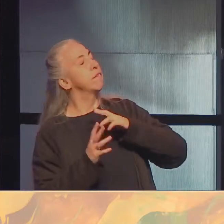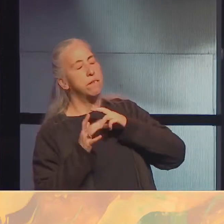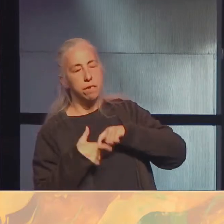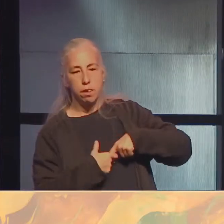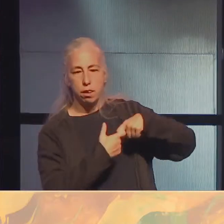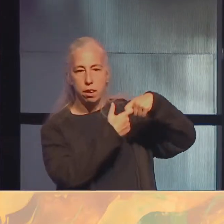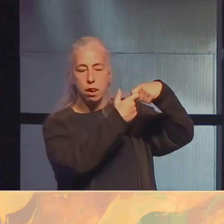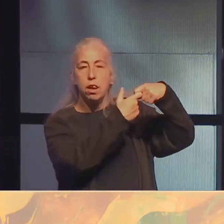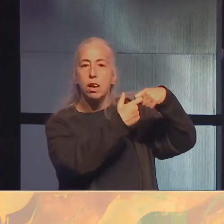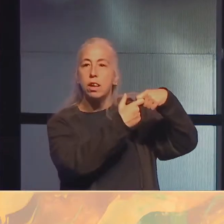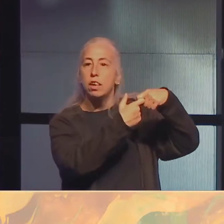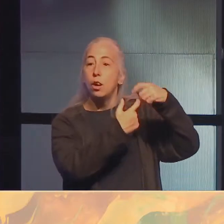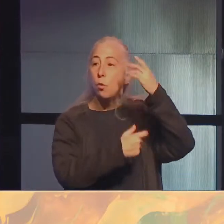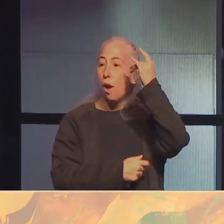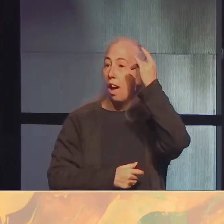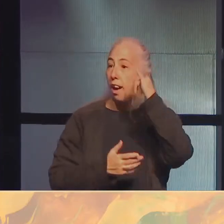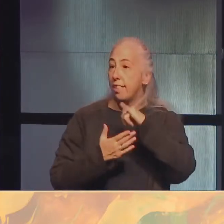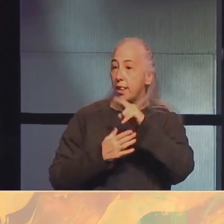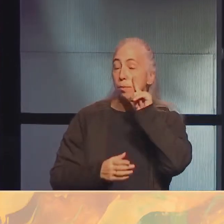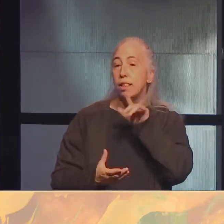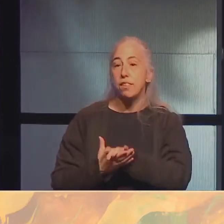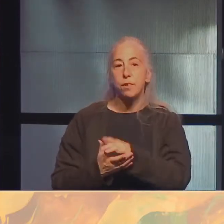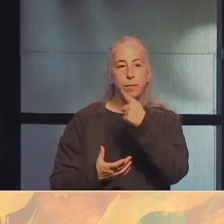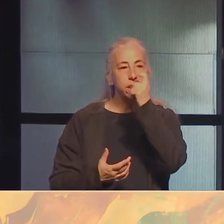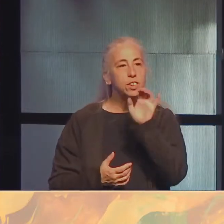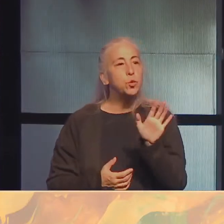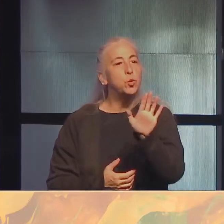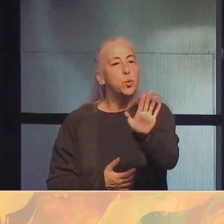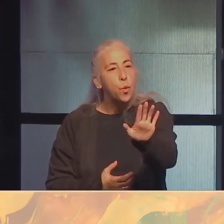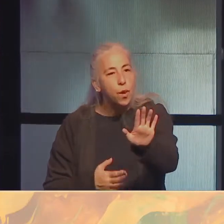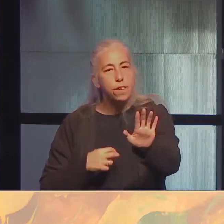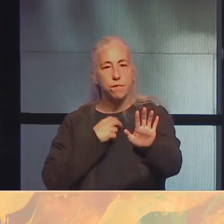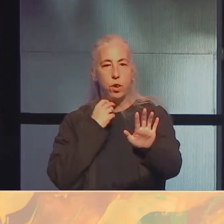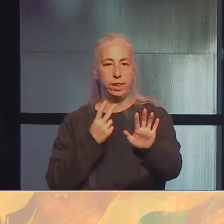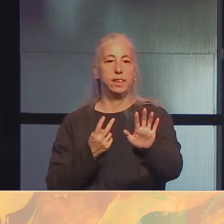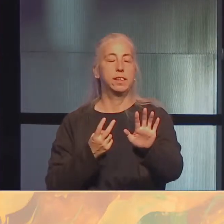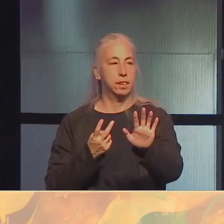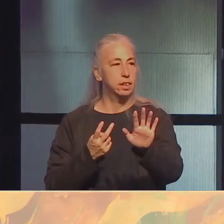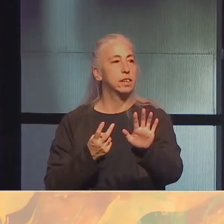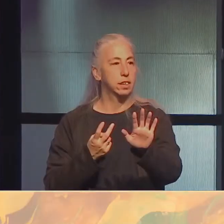is believable? Because it's yours.